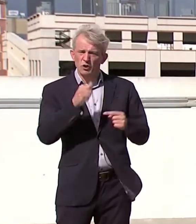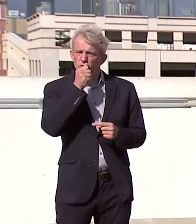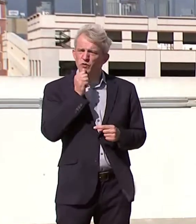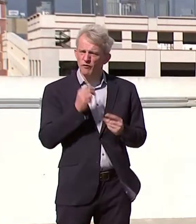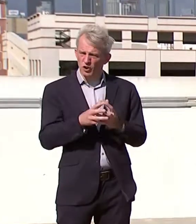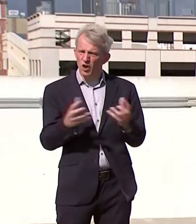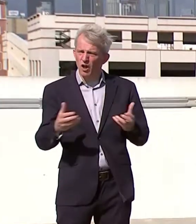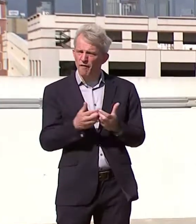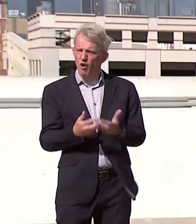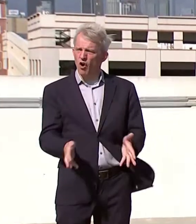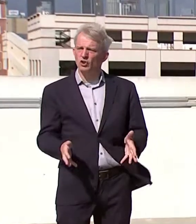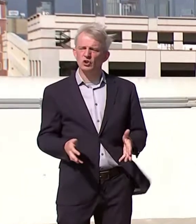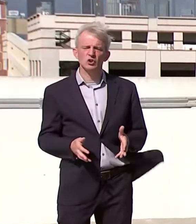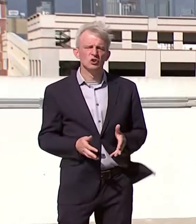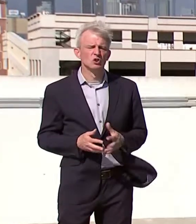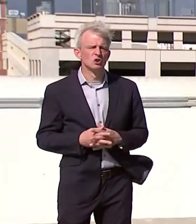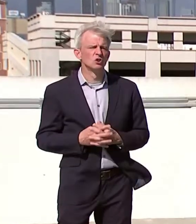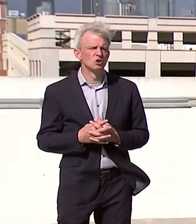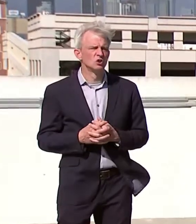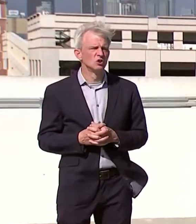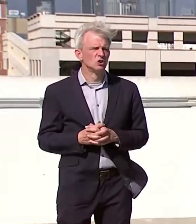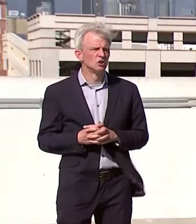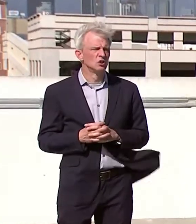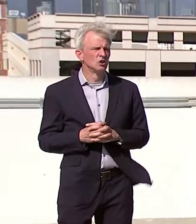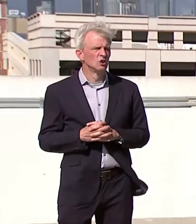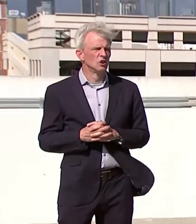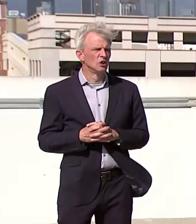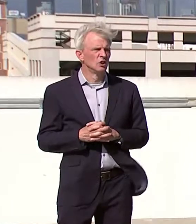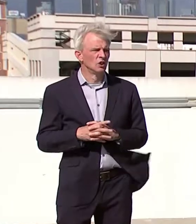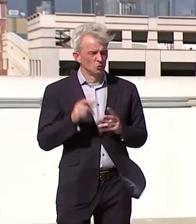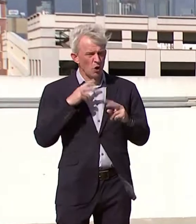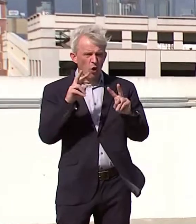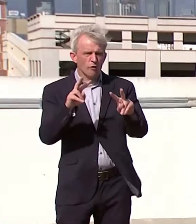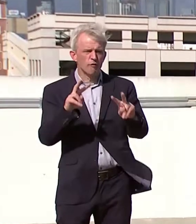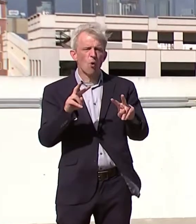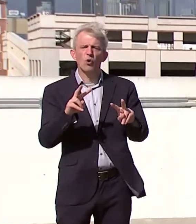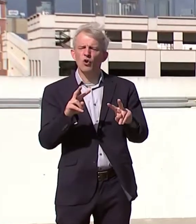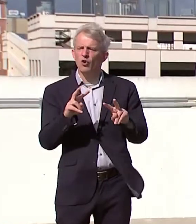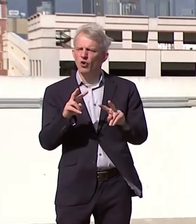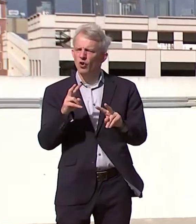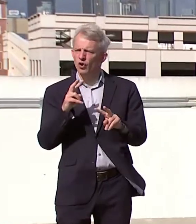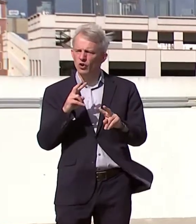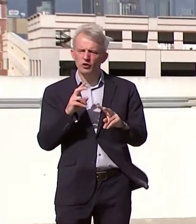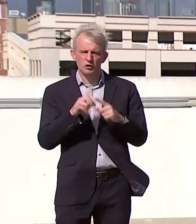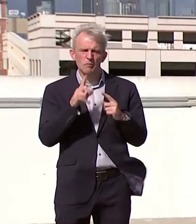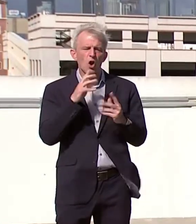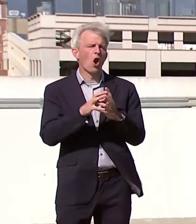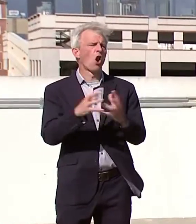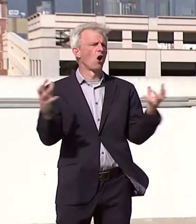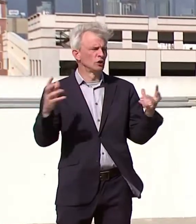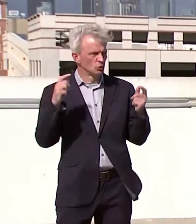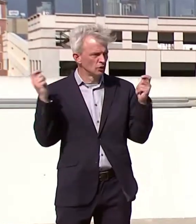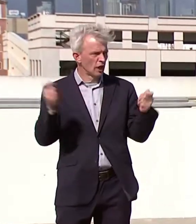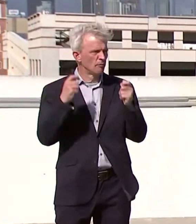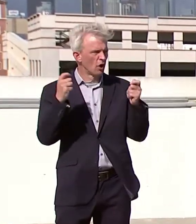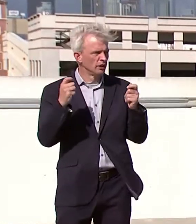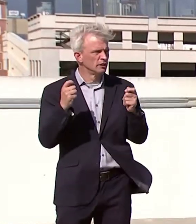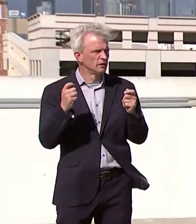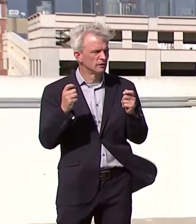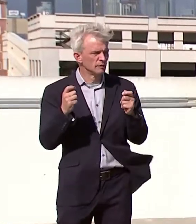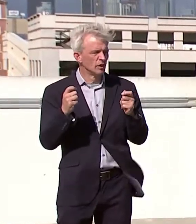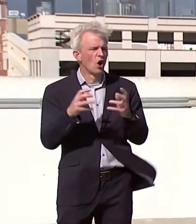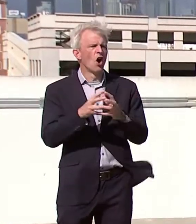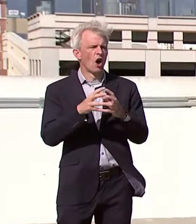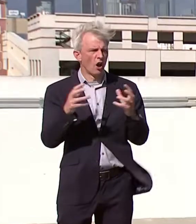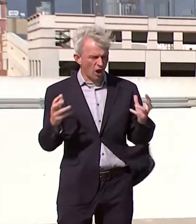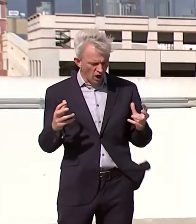loss. But as we look forward, there's going to be an enormous amount to celebrate and a lot to